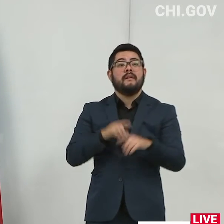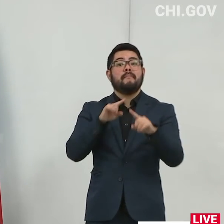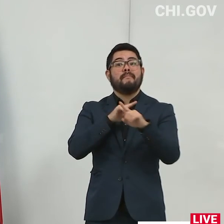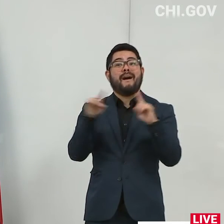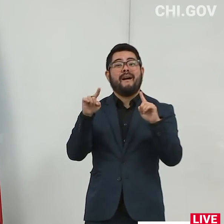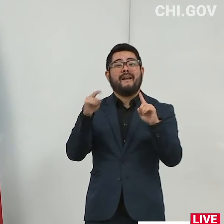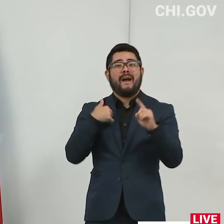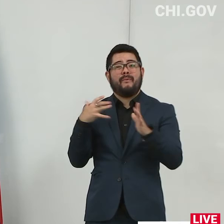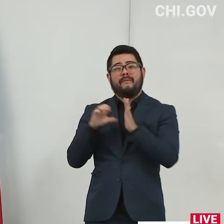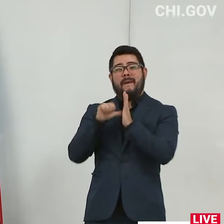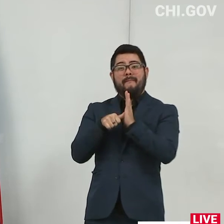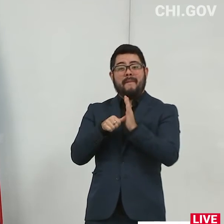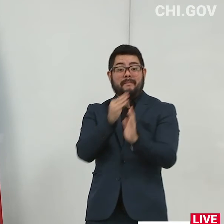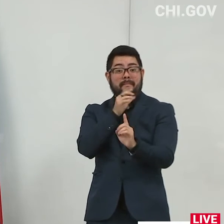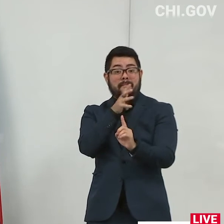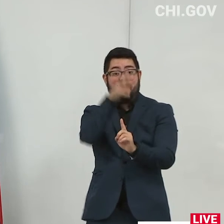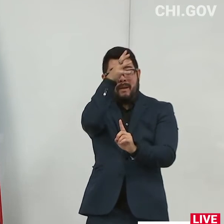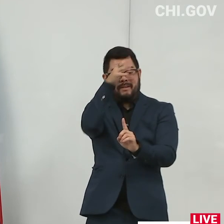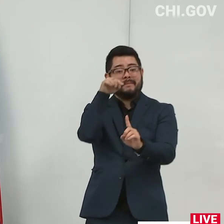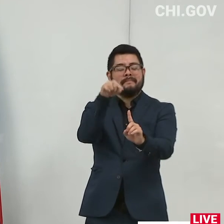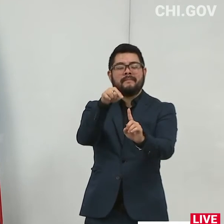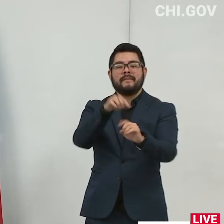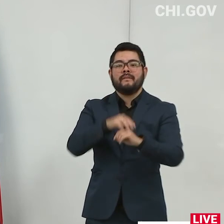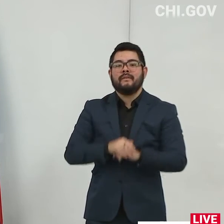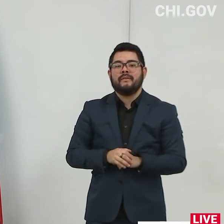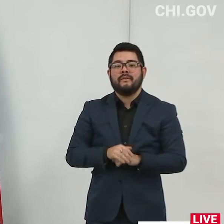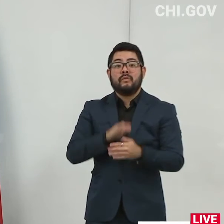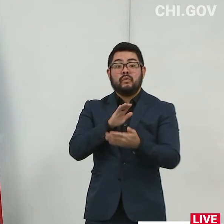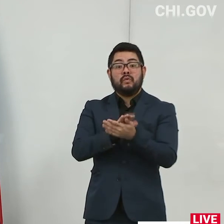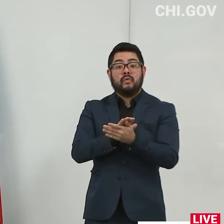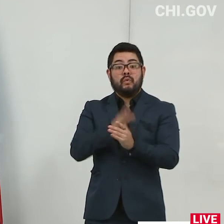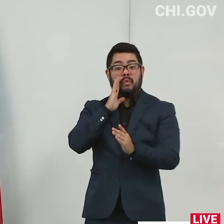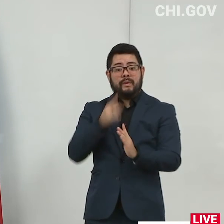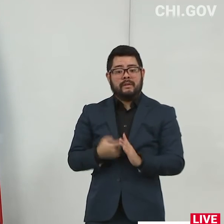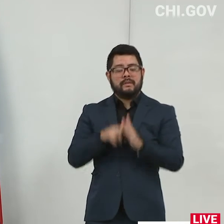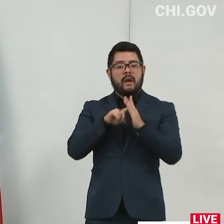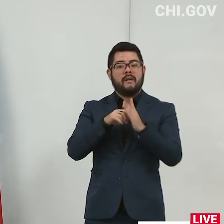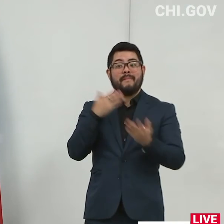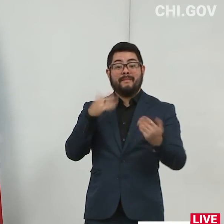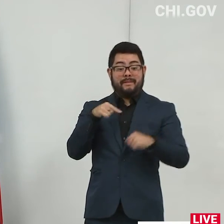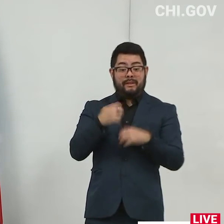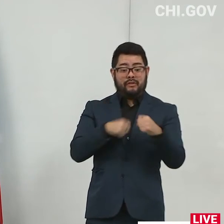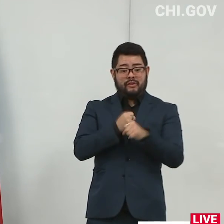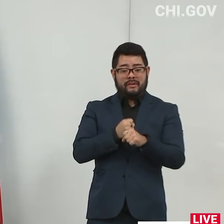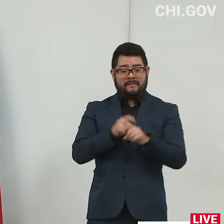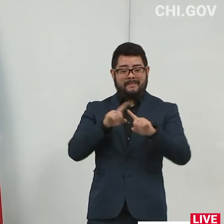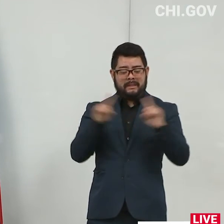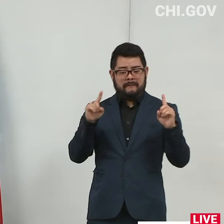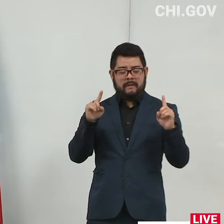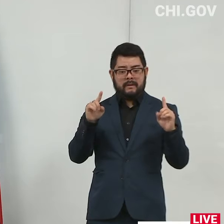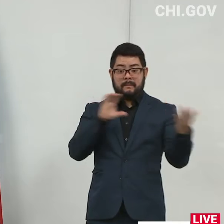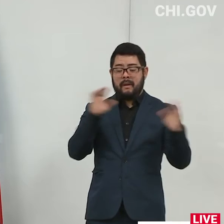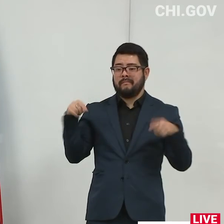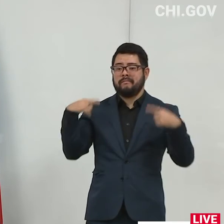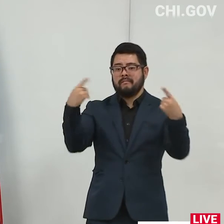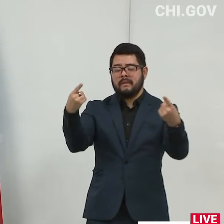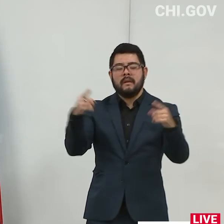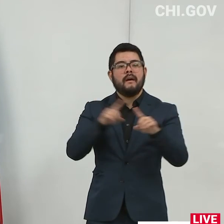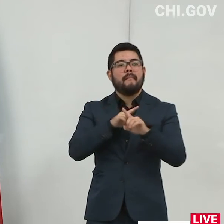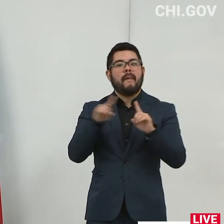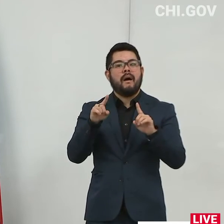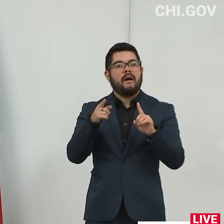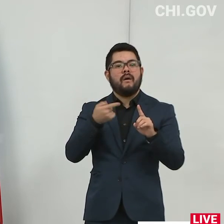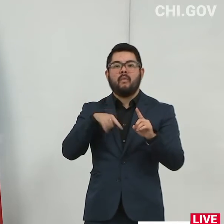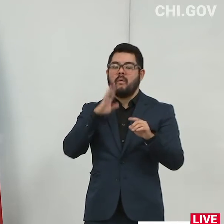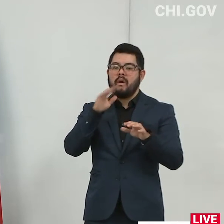hear today is that school is in session. It may look different, but that we're not taking our foot off the gas, and it is critically important that our students